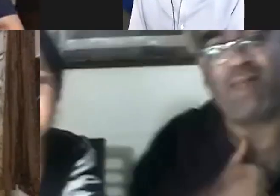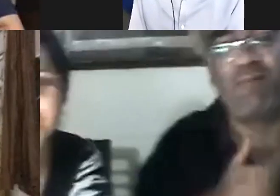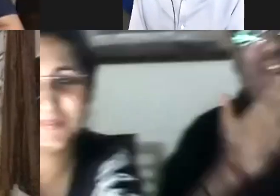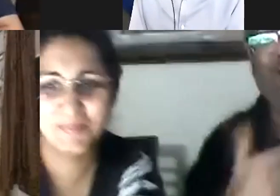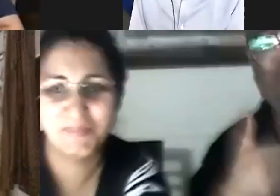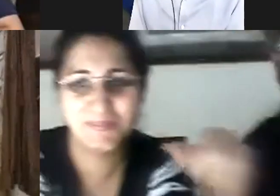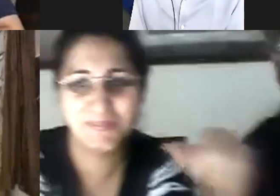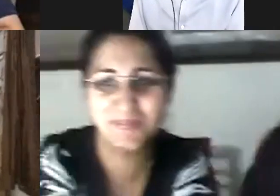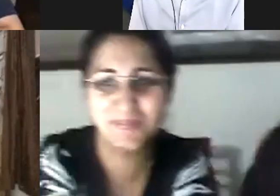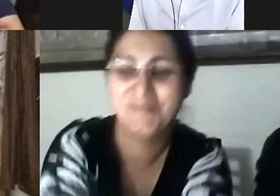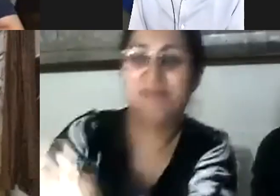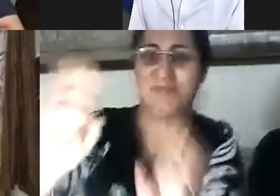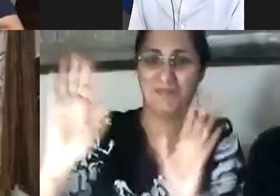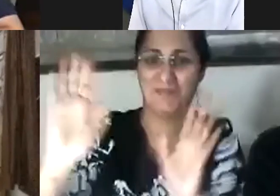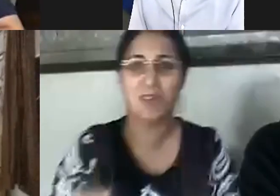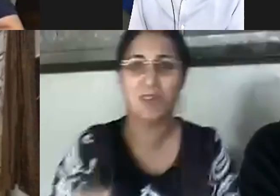Okay, great. Thank you.